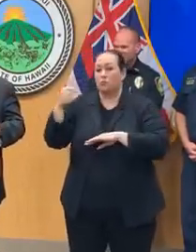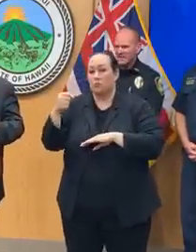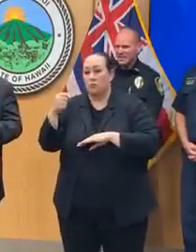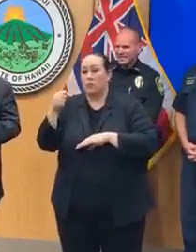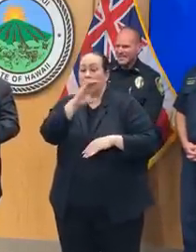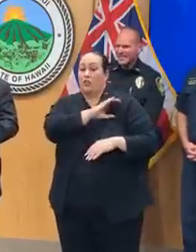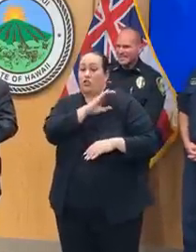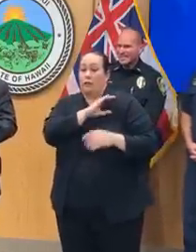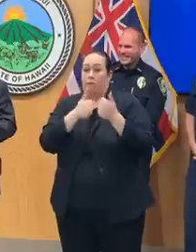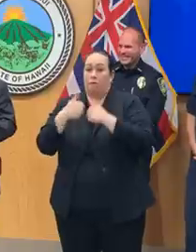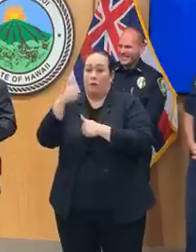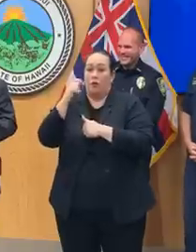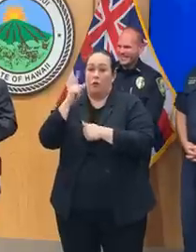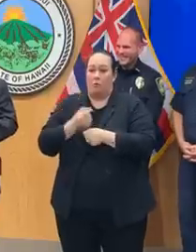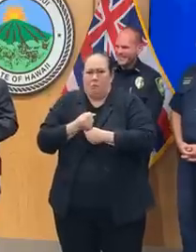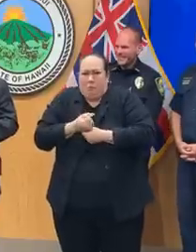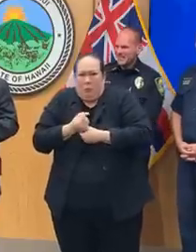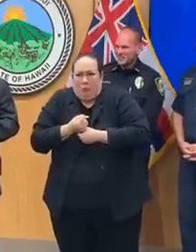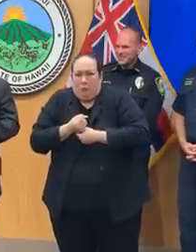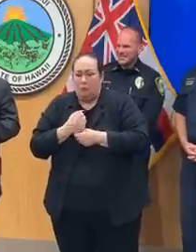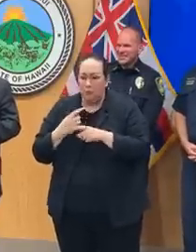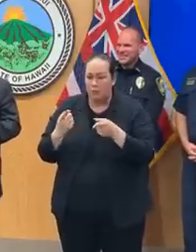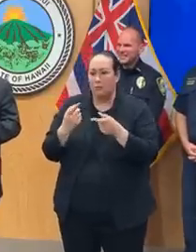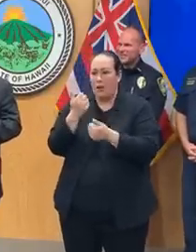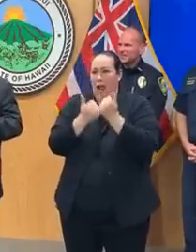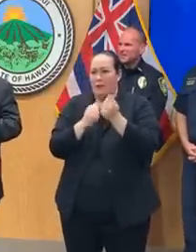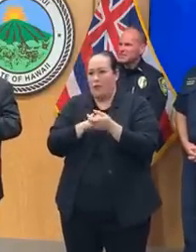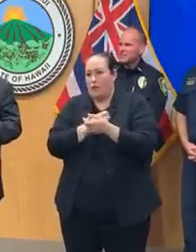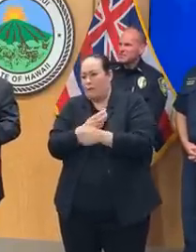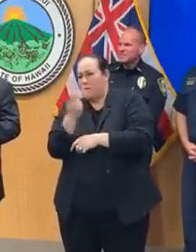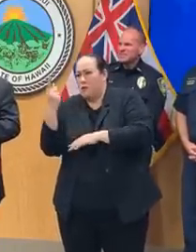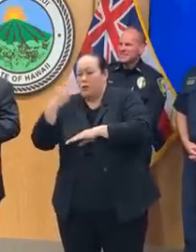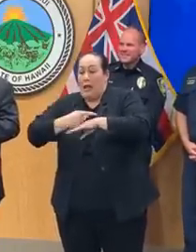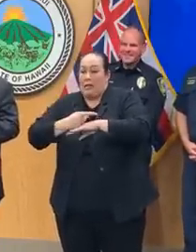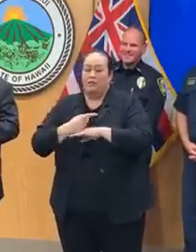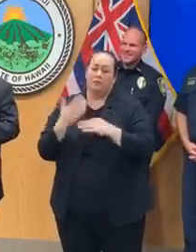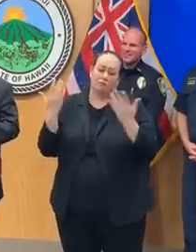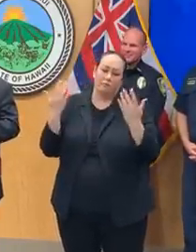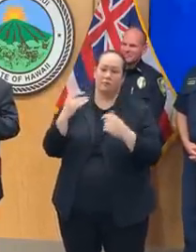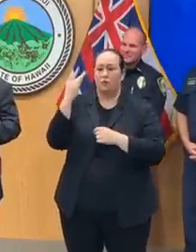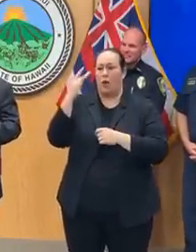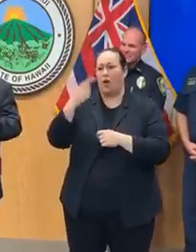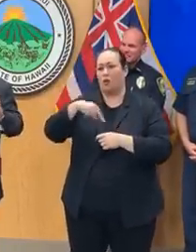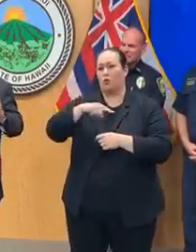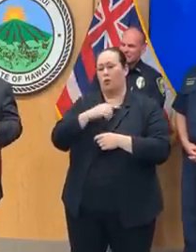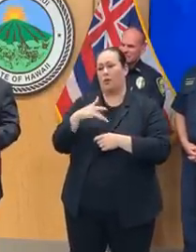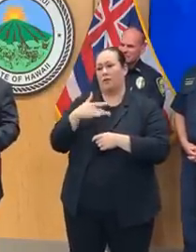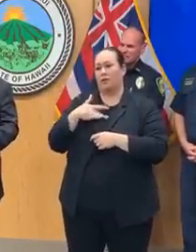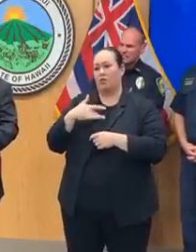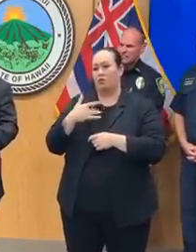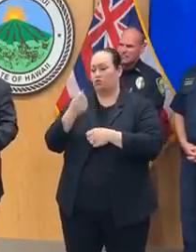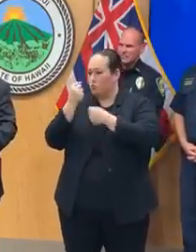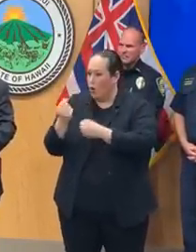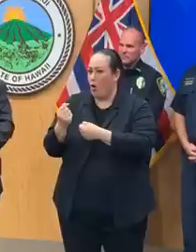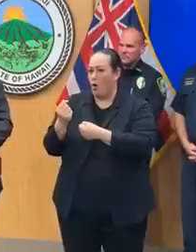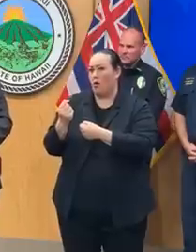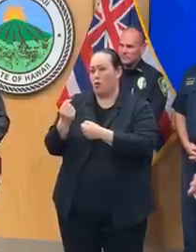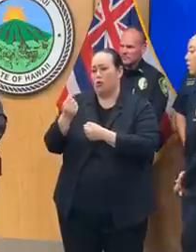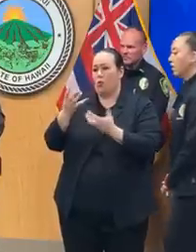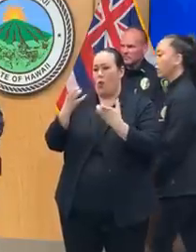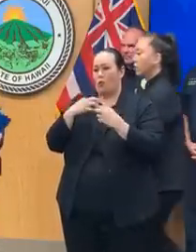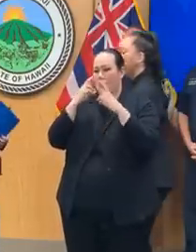at least once every couple days. Because we feel strongly that we want to have this dignity in the process.